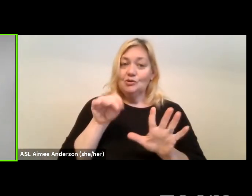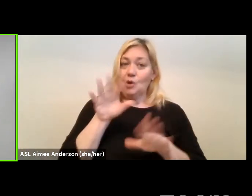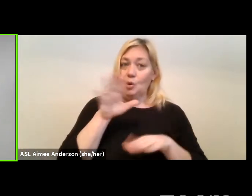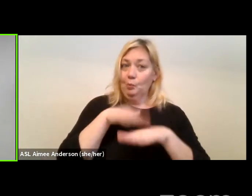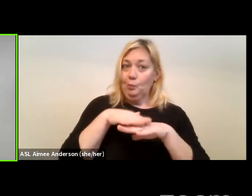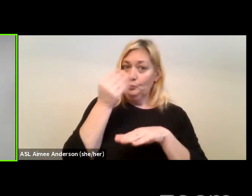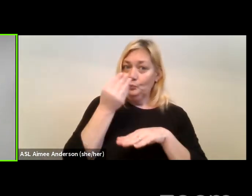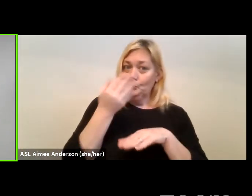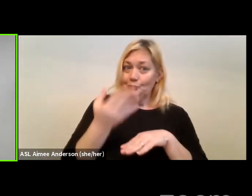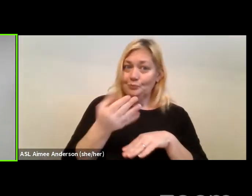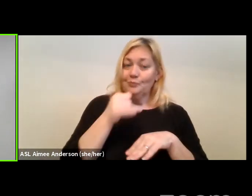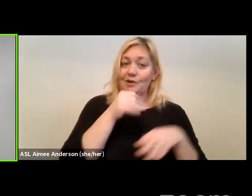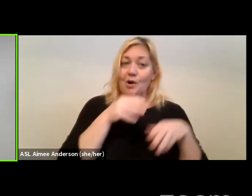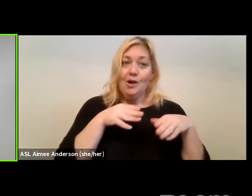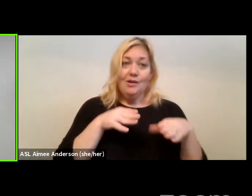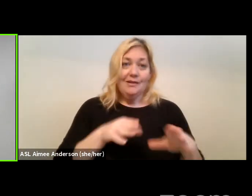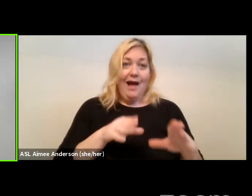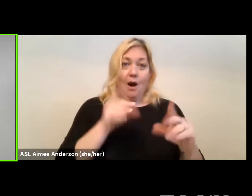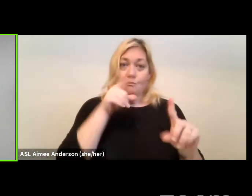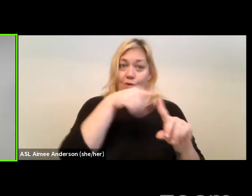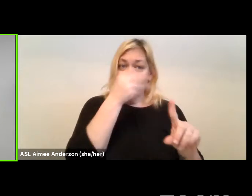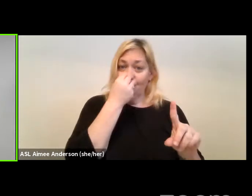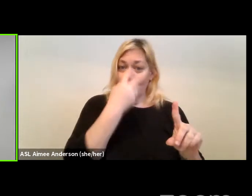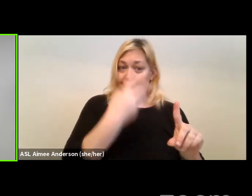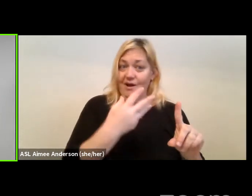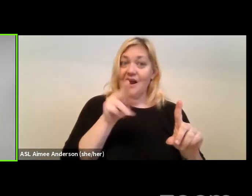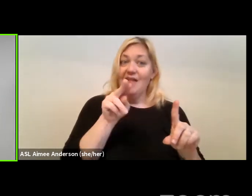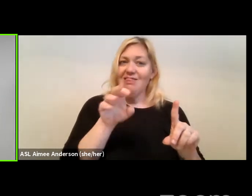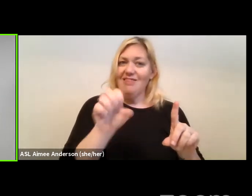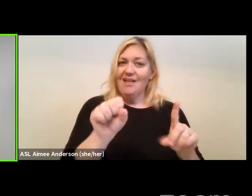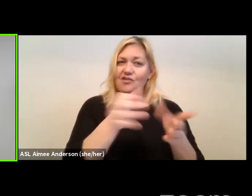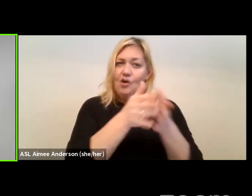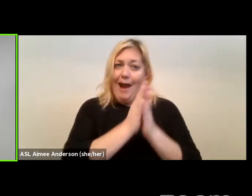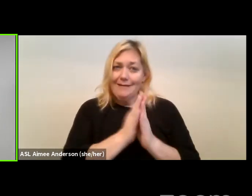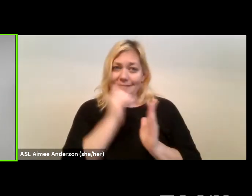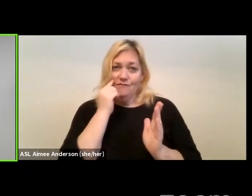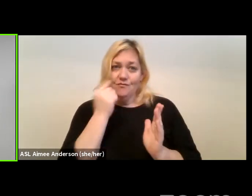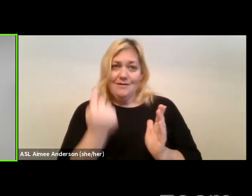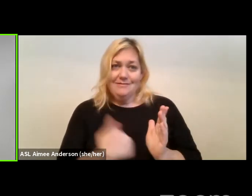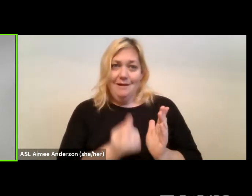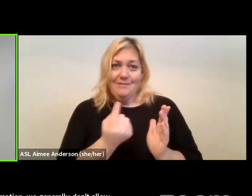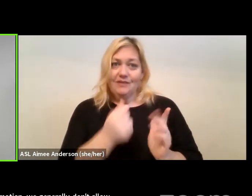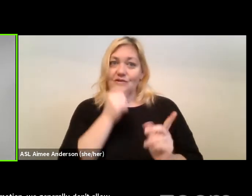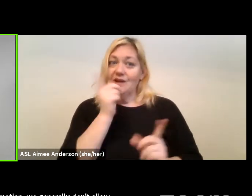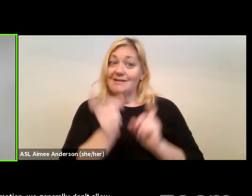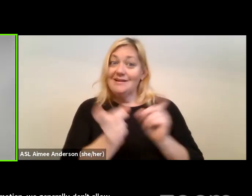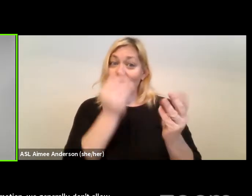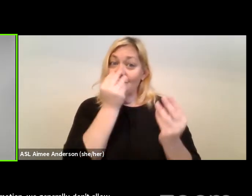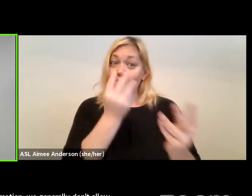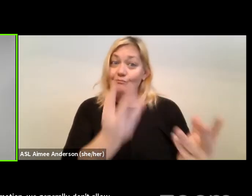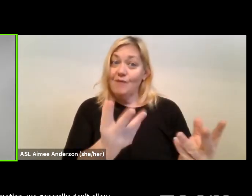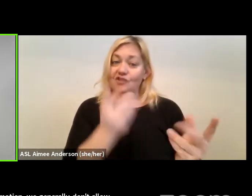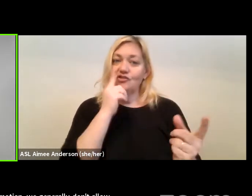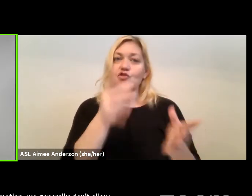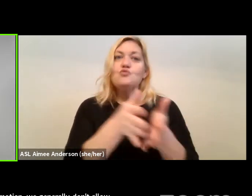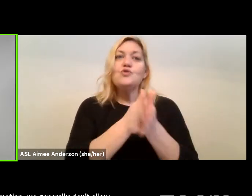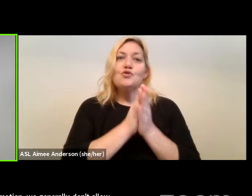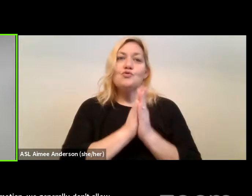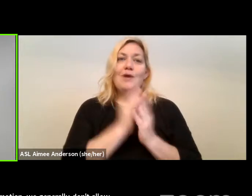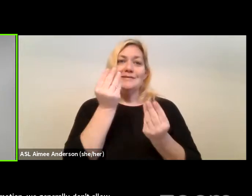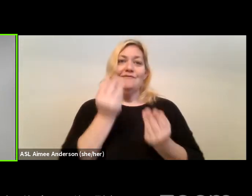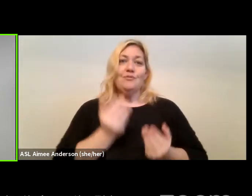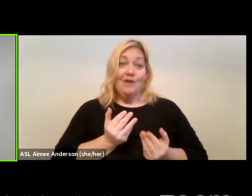Generally don't allow points of information unless you're asking for something. This is not to give information, this is to request